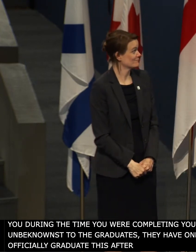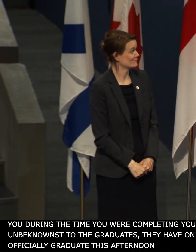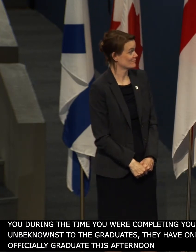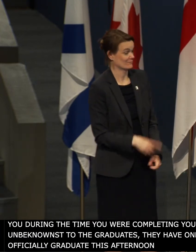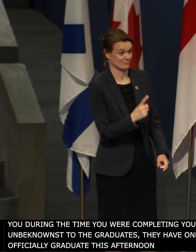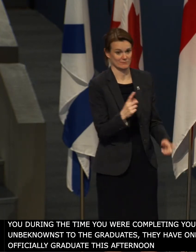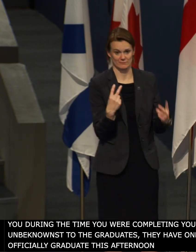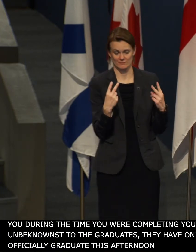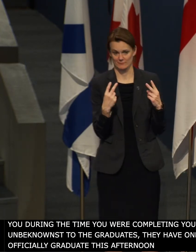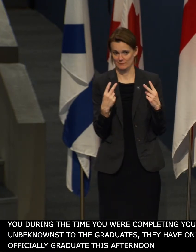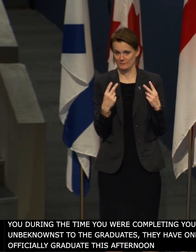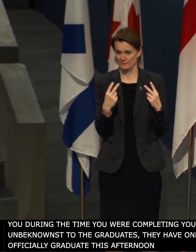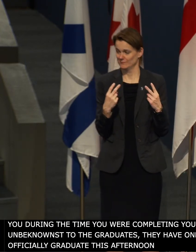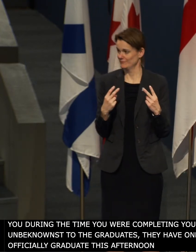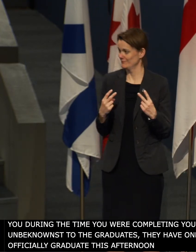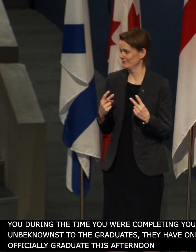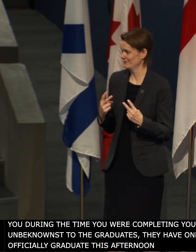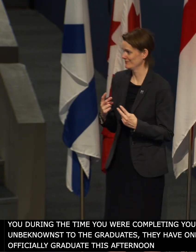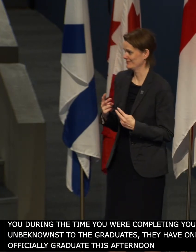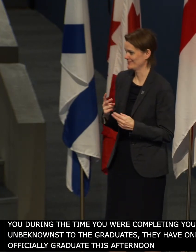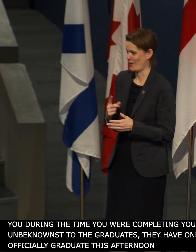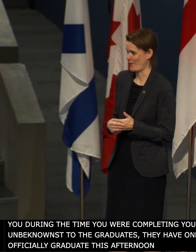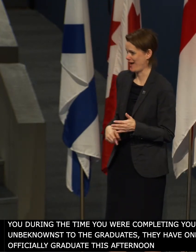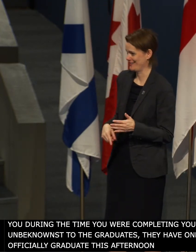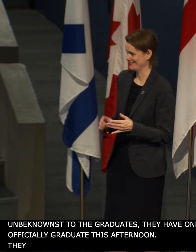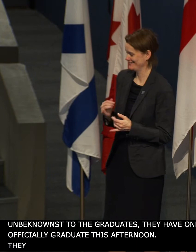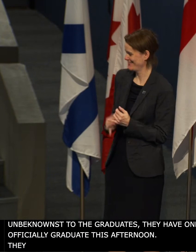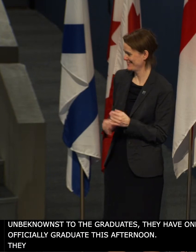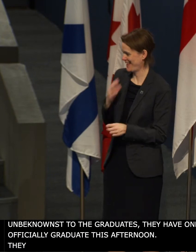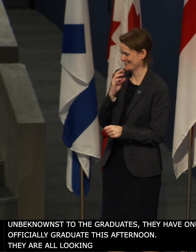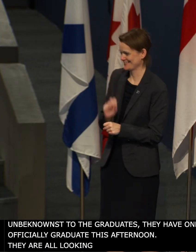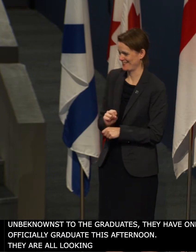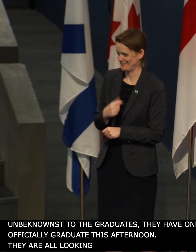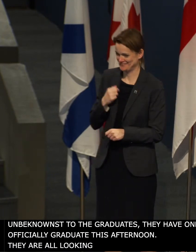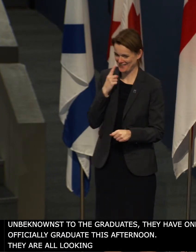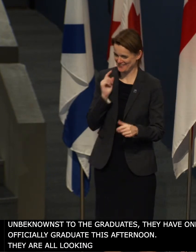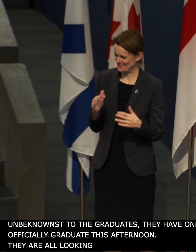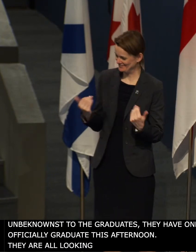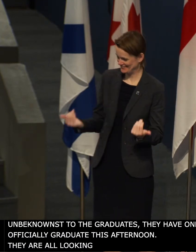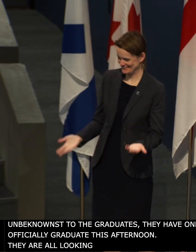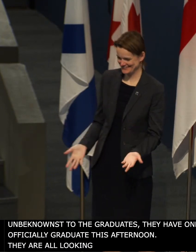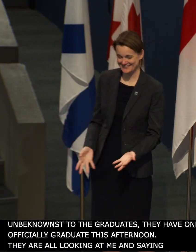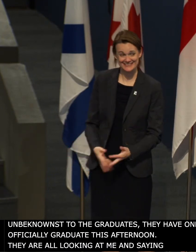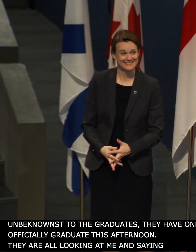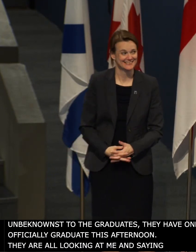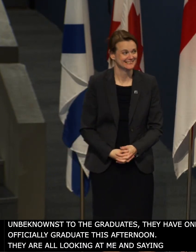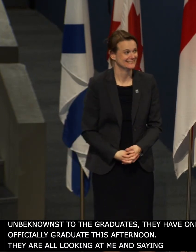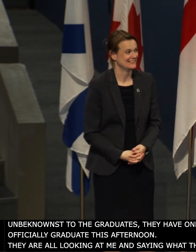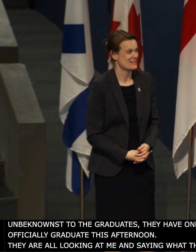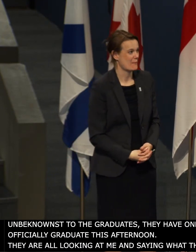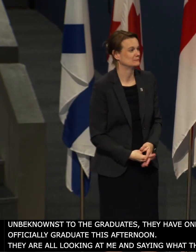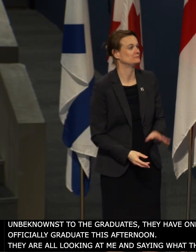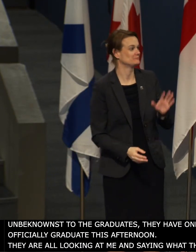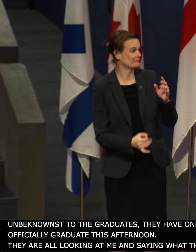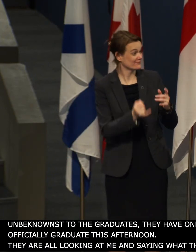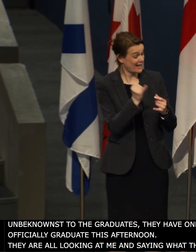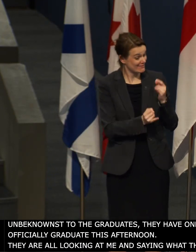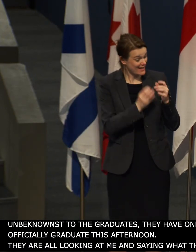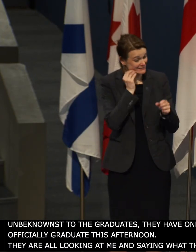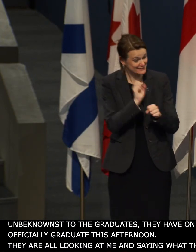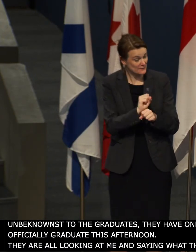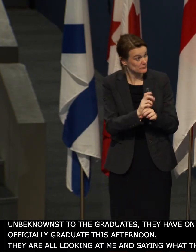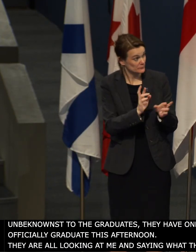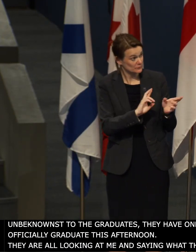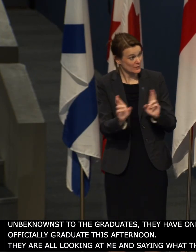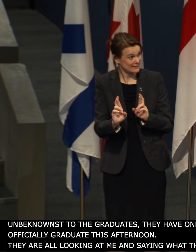And they're all looking at me and saying, what the heck is that last assignment? We thought we were done. Well, here's your last assignment. We